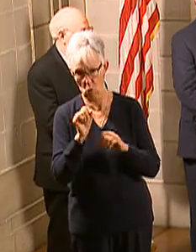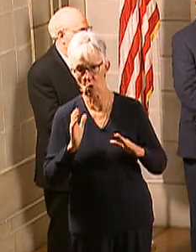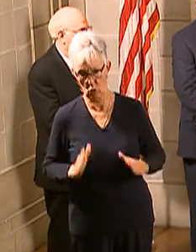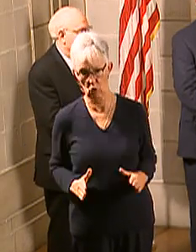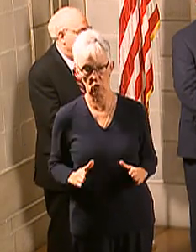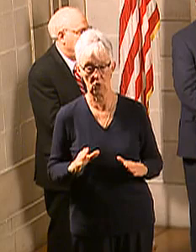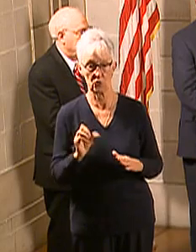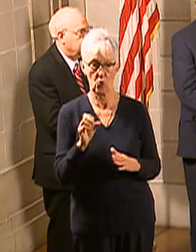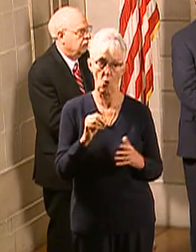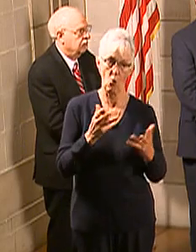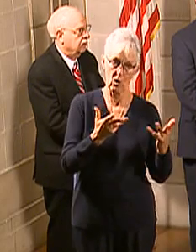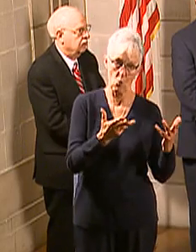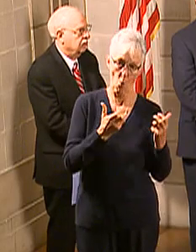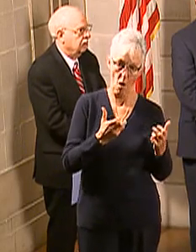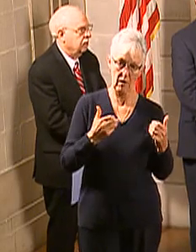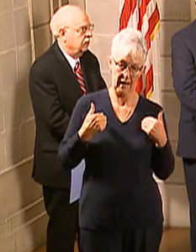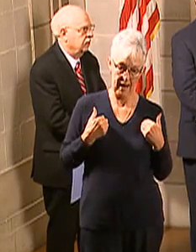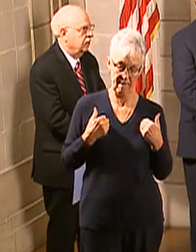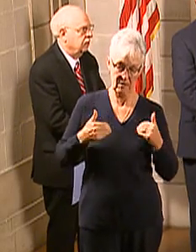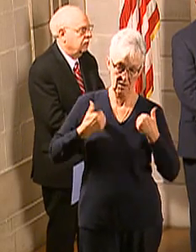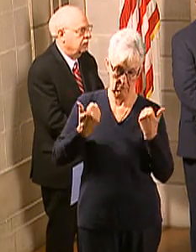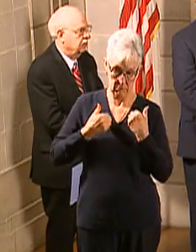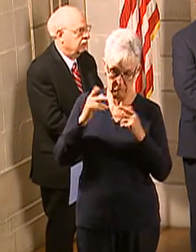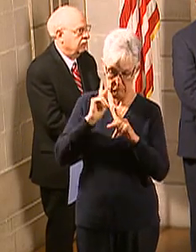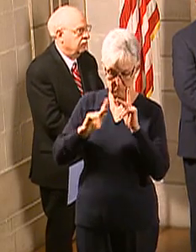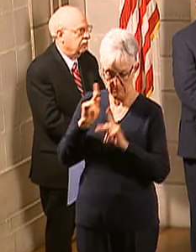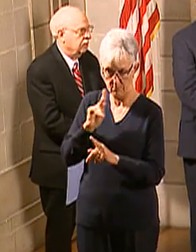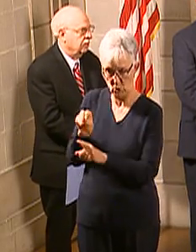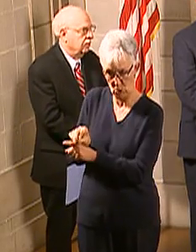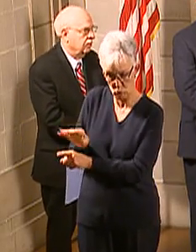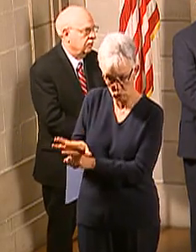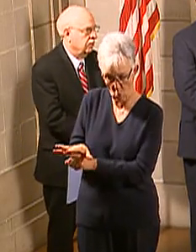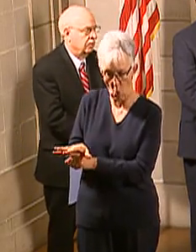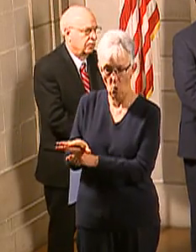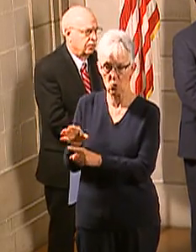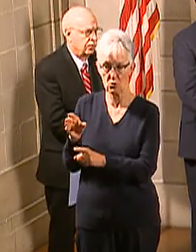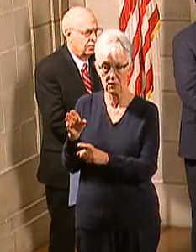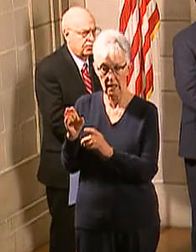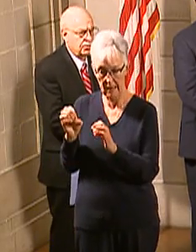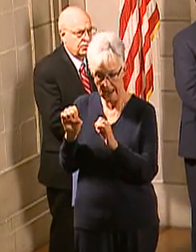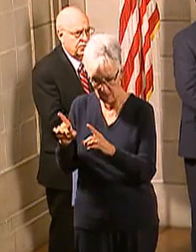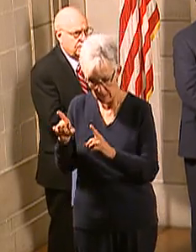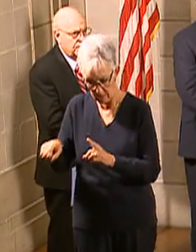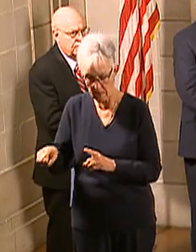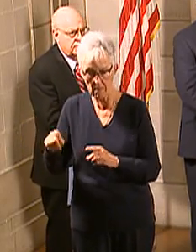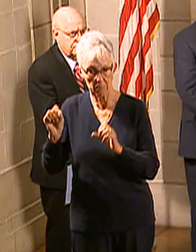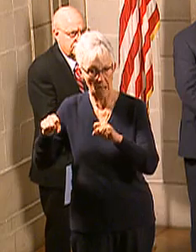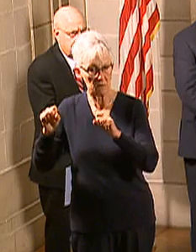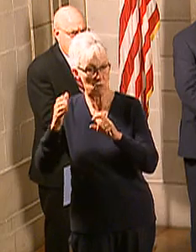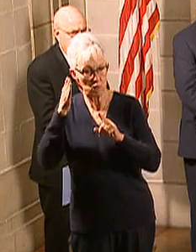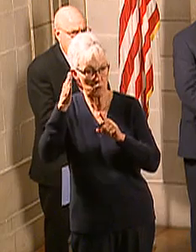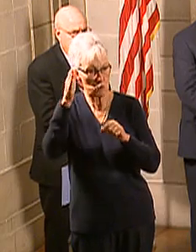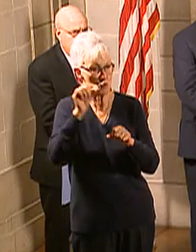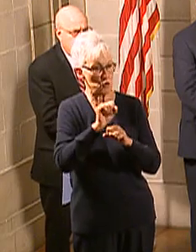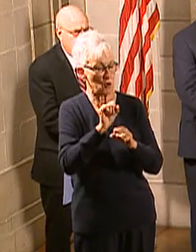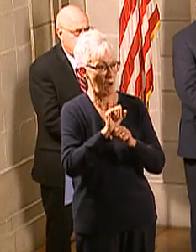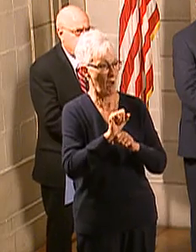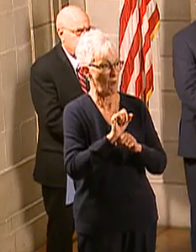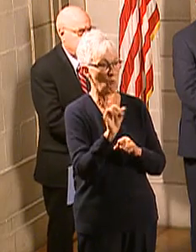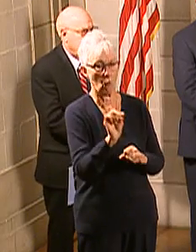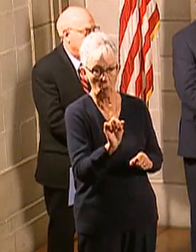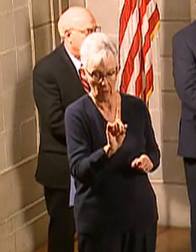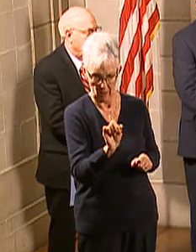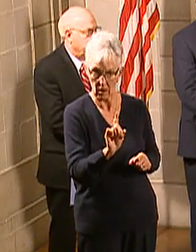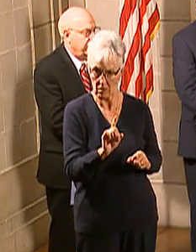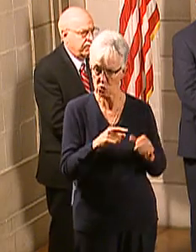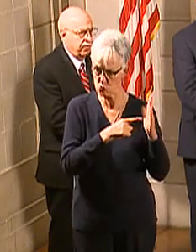Nebraska. So it's a great opportunity for young people. And of course, this is one of the reasons why we're doing our the Good Life is Calling campaign, to